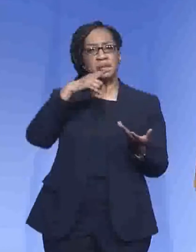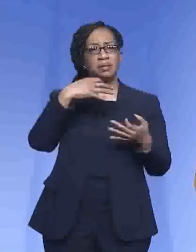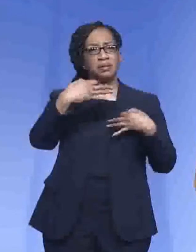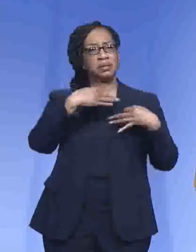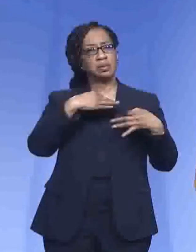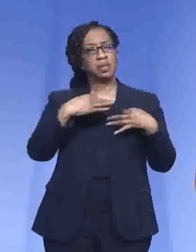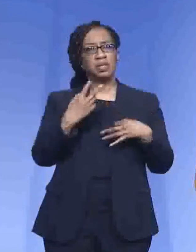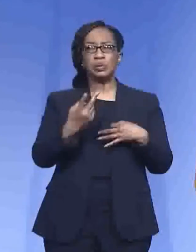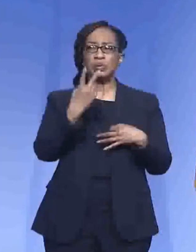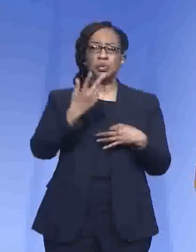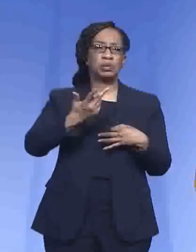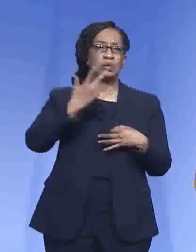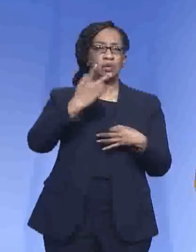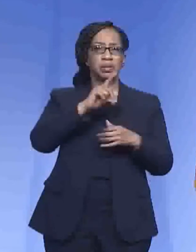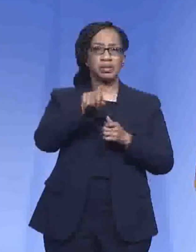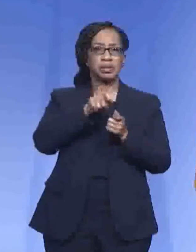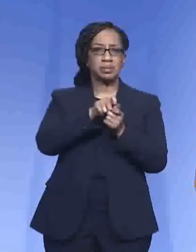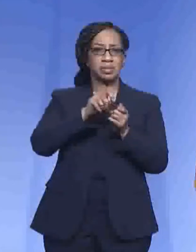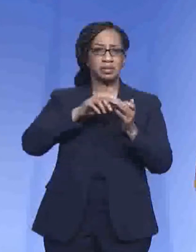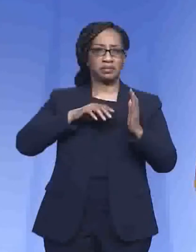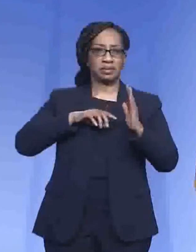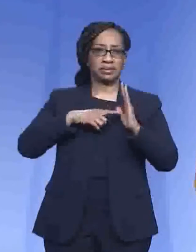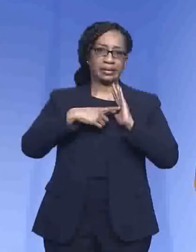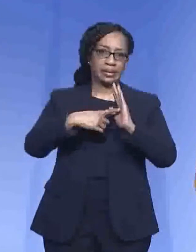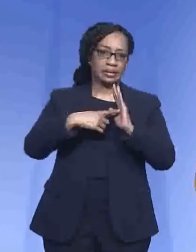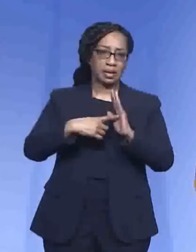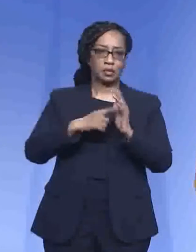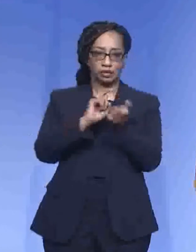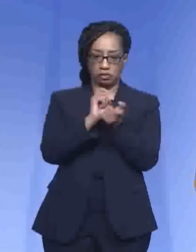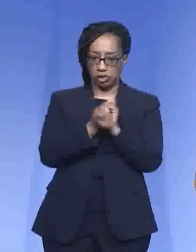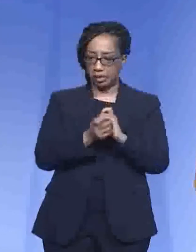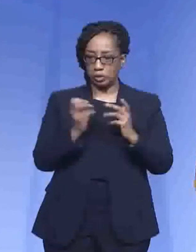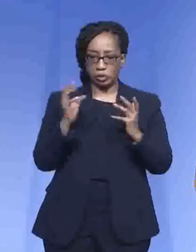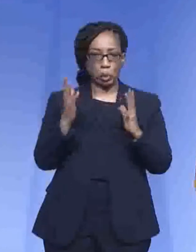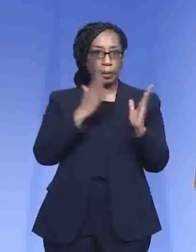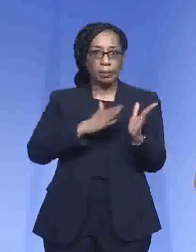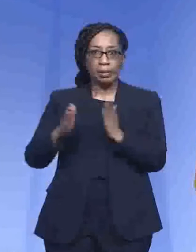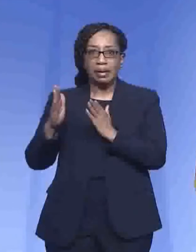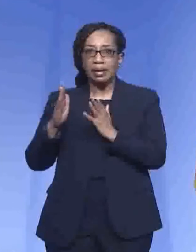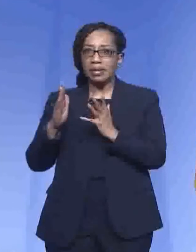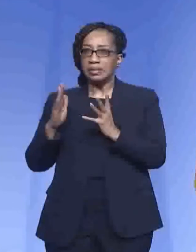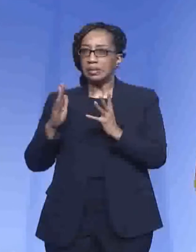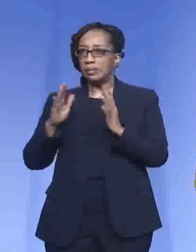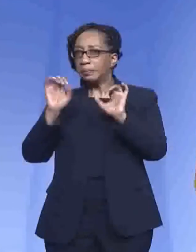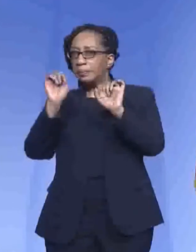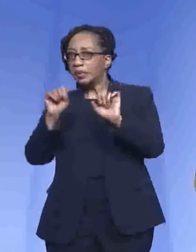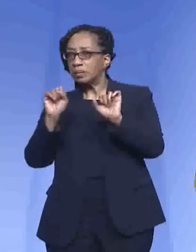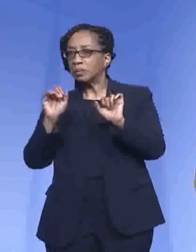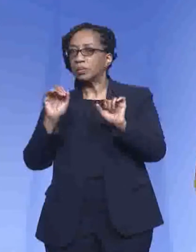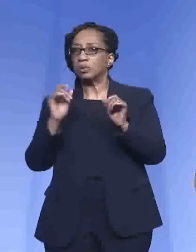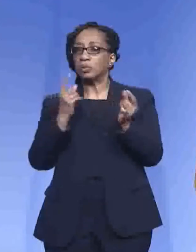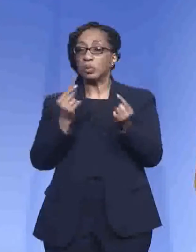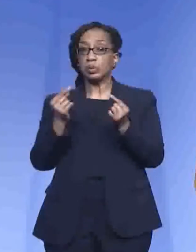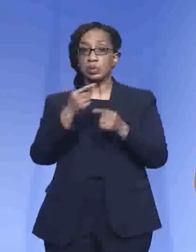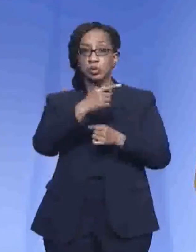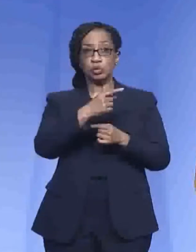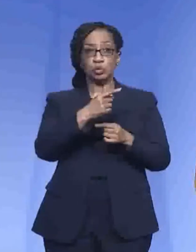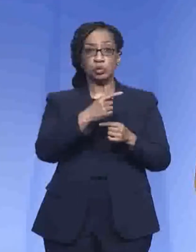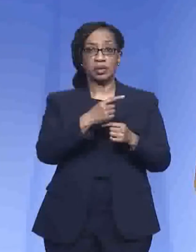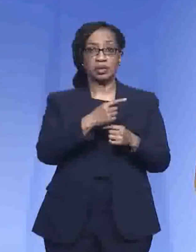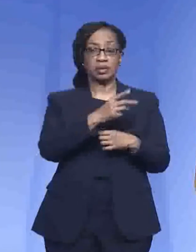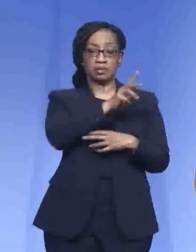specific examples of changes made or plan to be made now that you all have sort of taken the reins primarily for